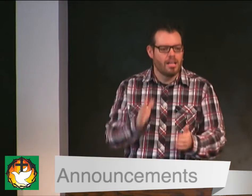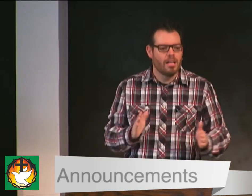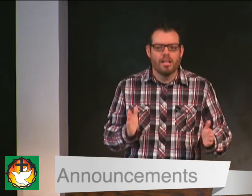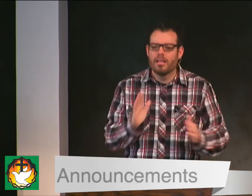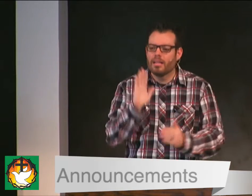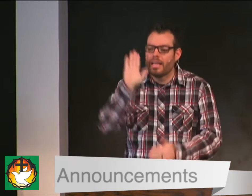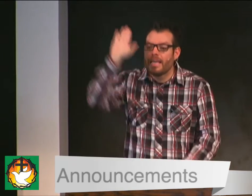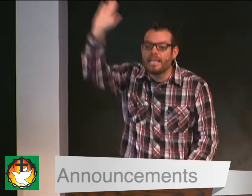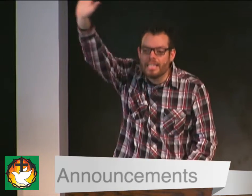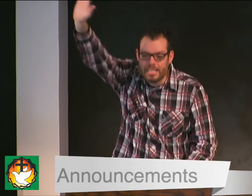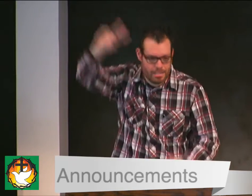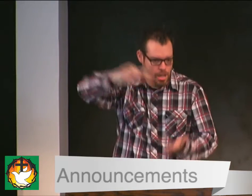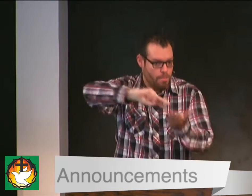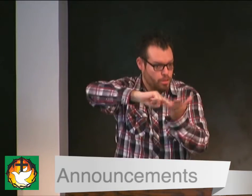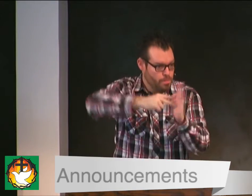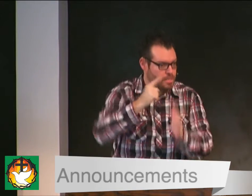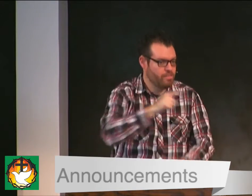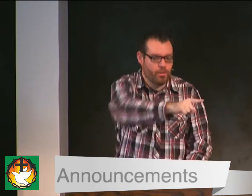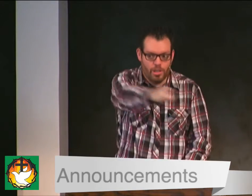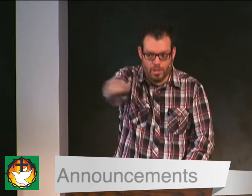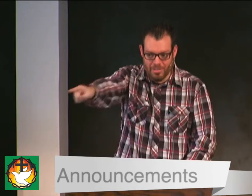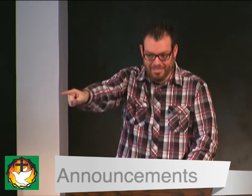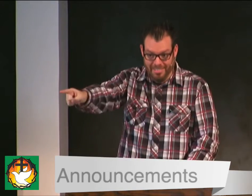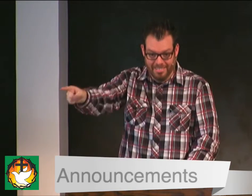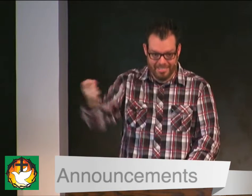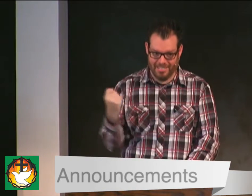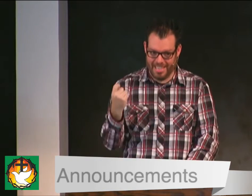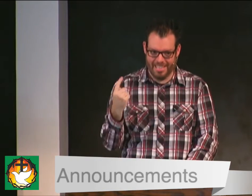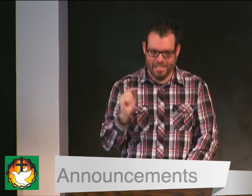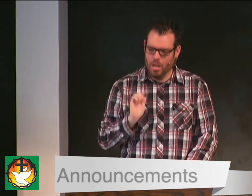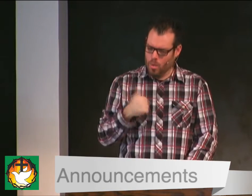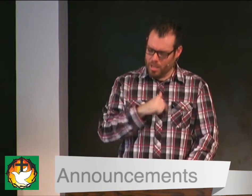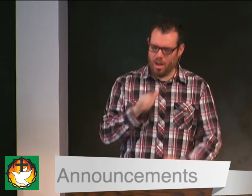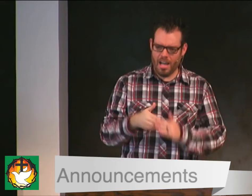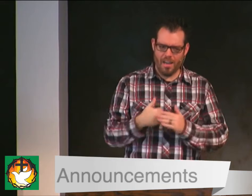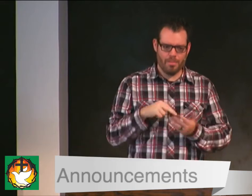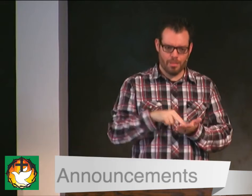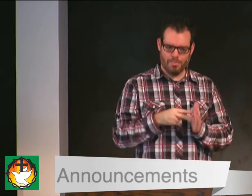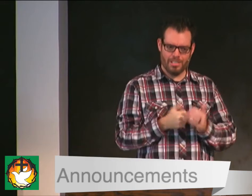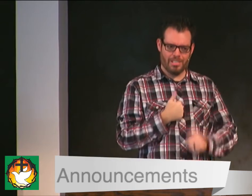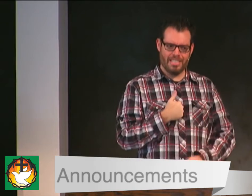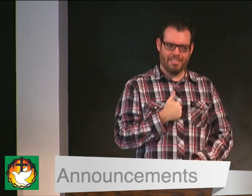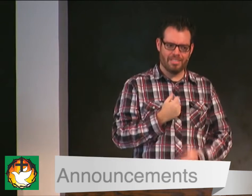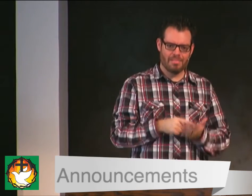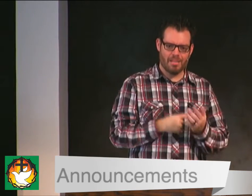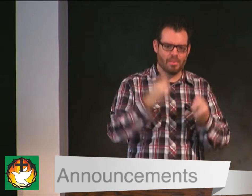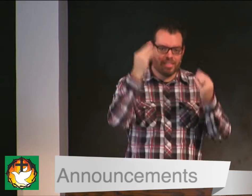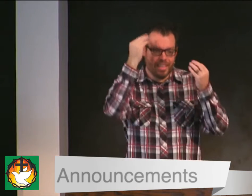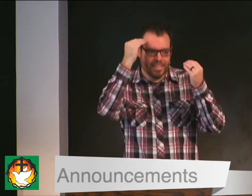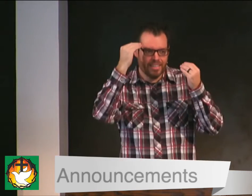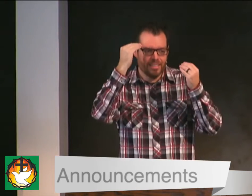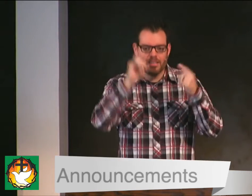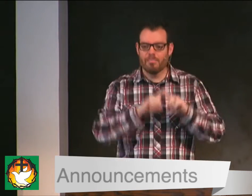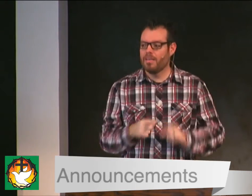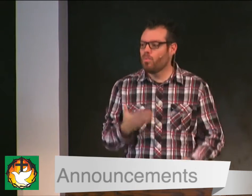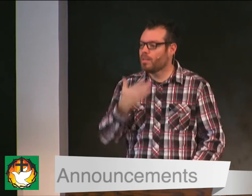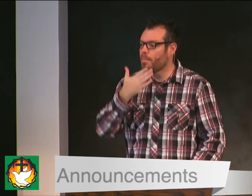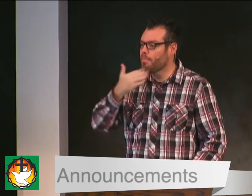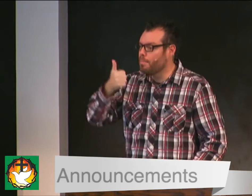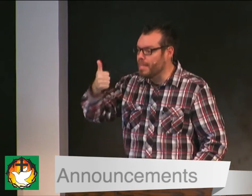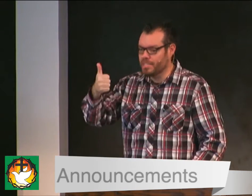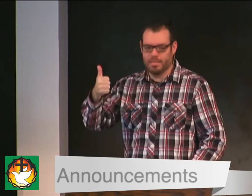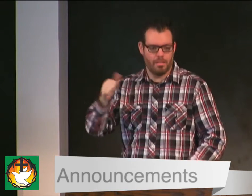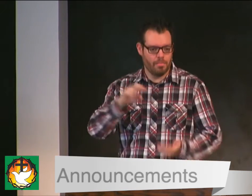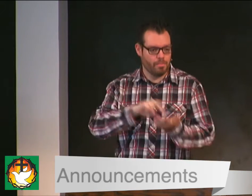learn His purpose for you. Understand? We all have a purpose ourselves, sometimes we think, but if you